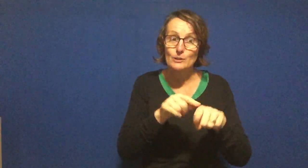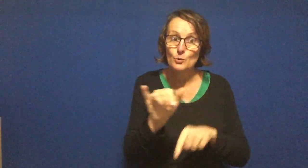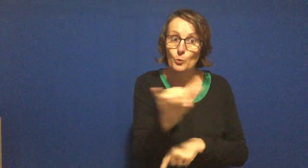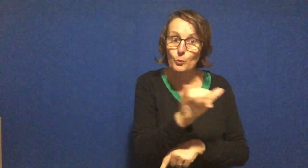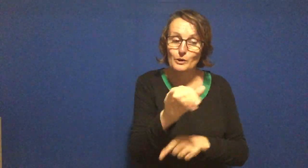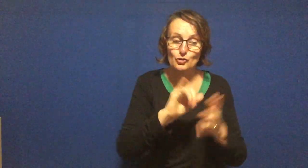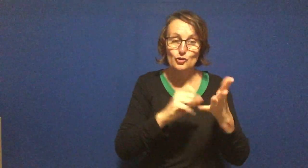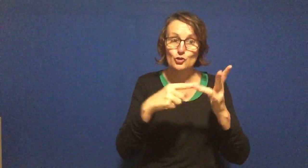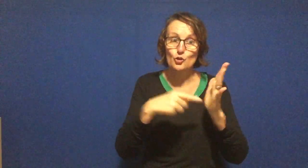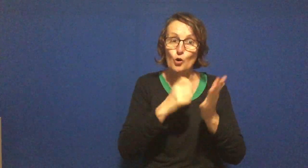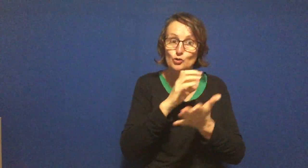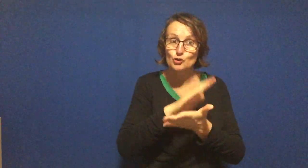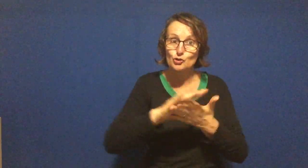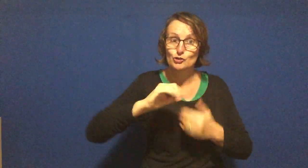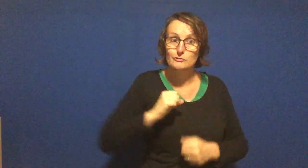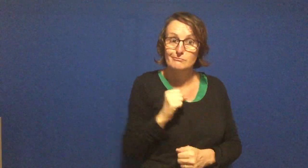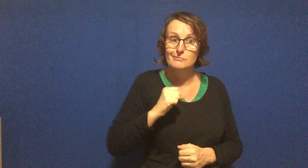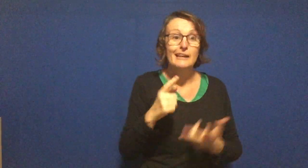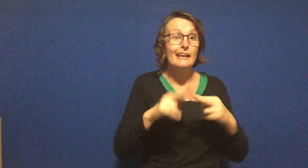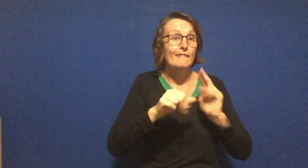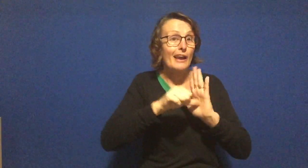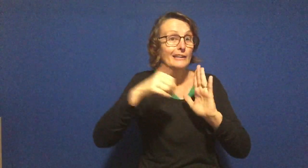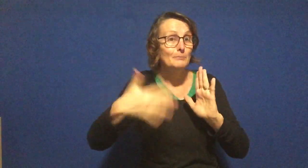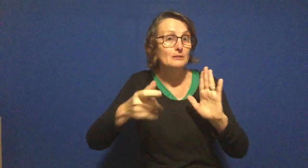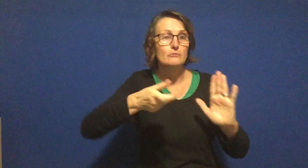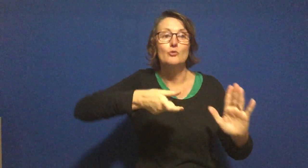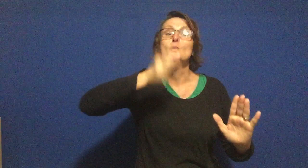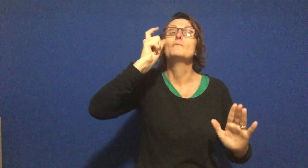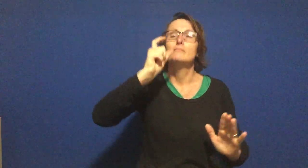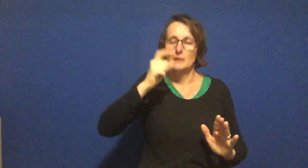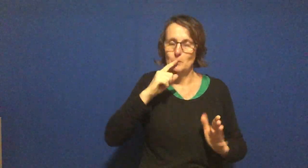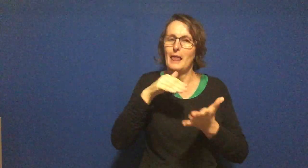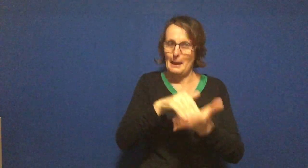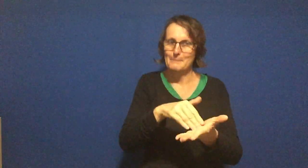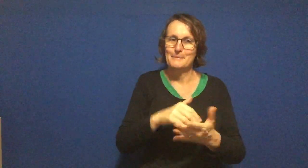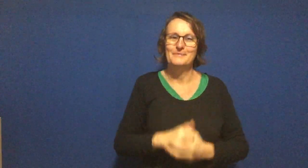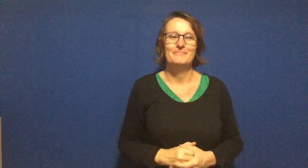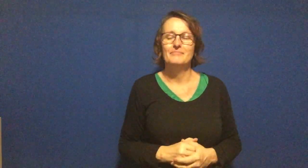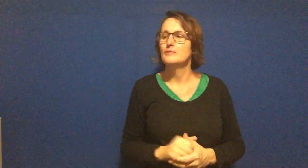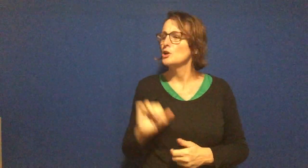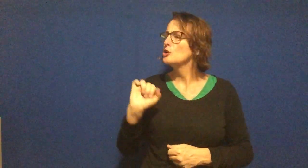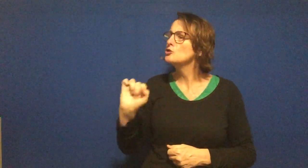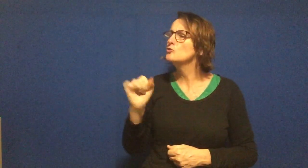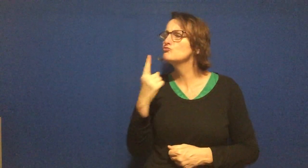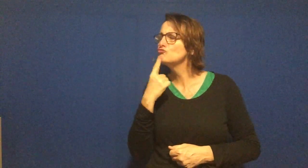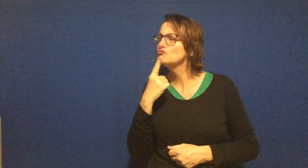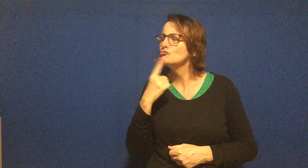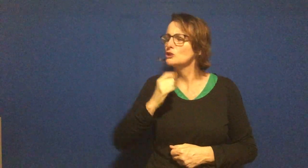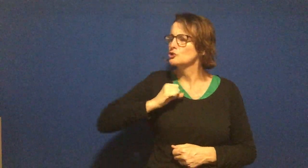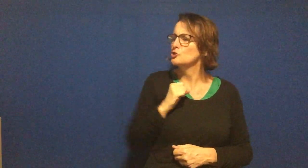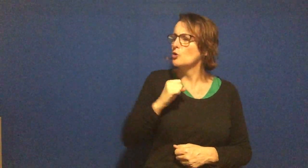But, the more expensive it is, the better the placebo effect. What's your preferred scotch purveyor,